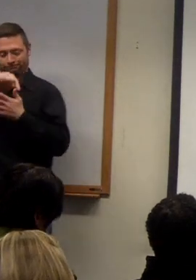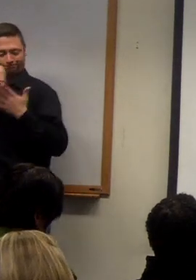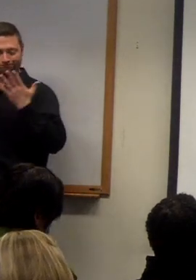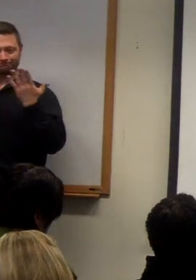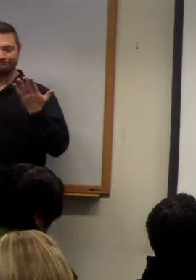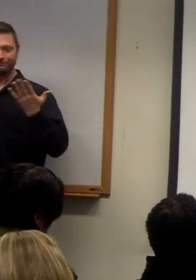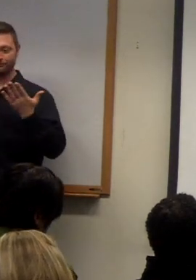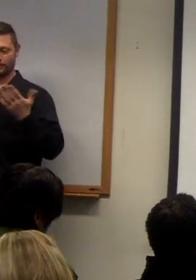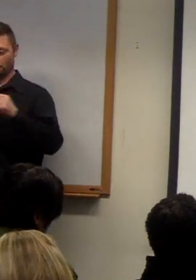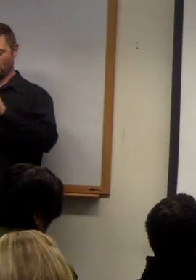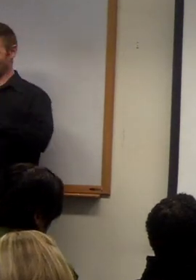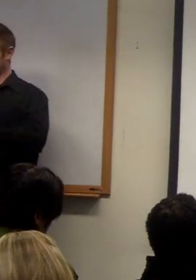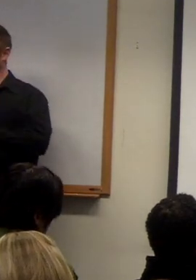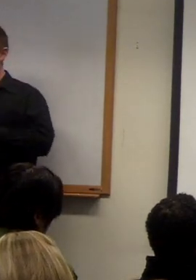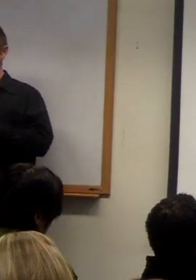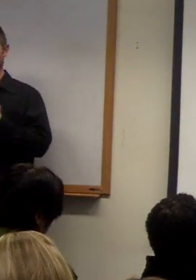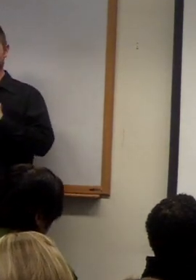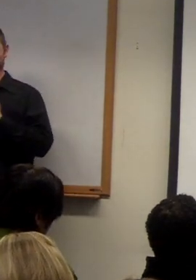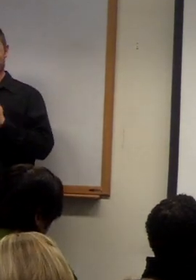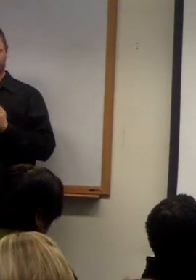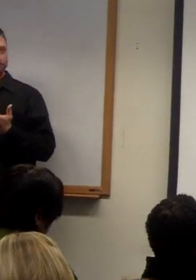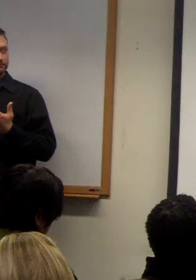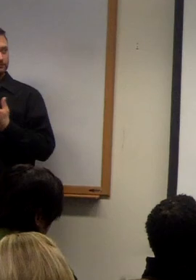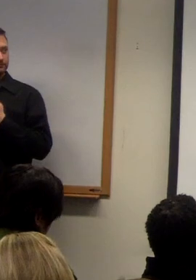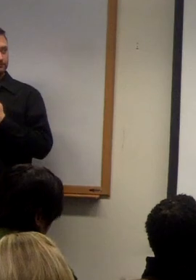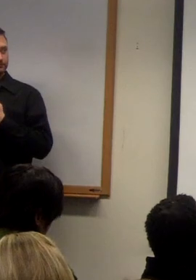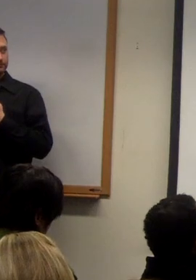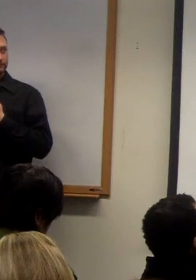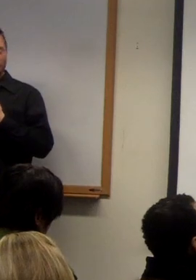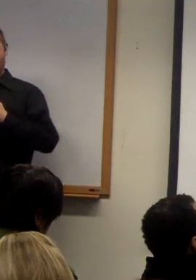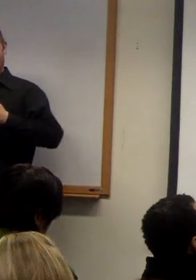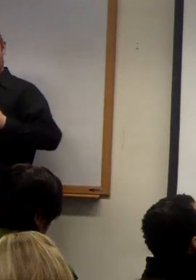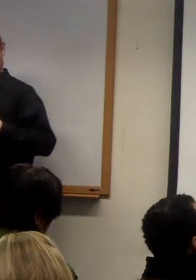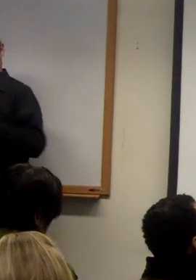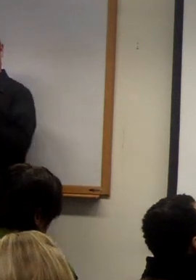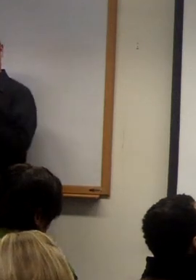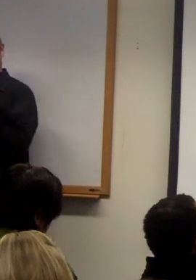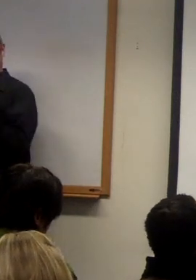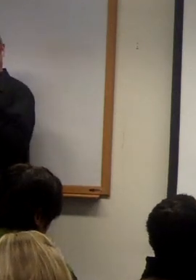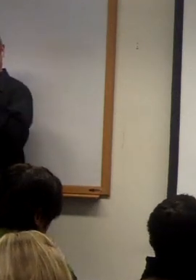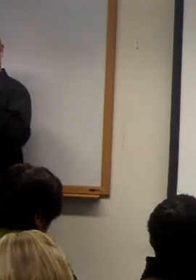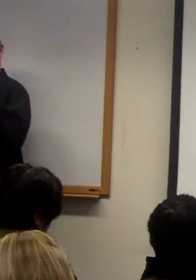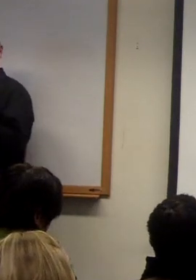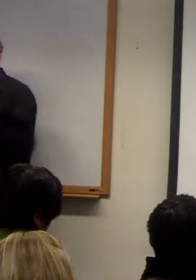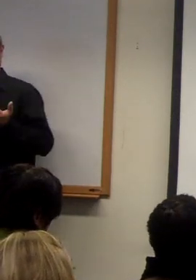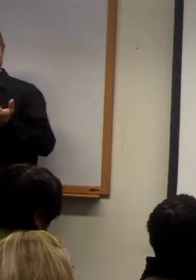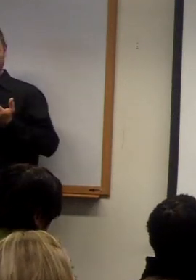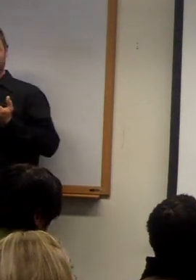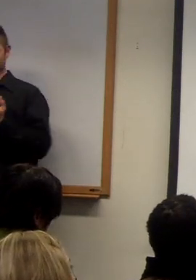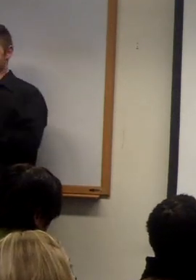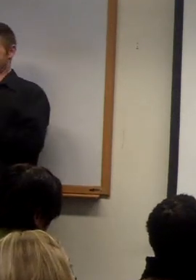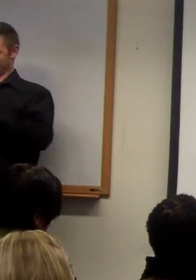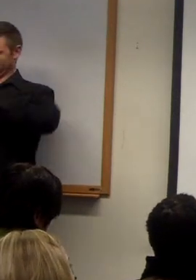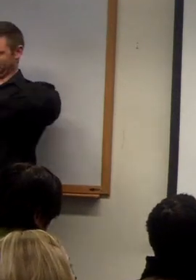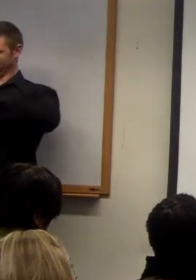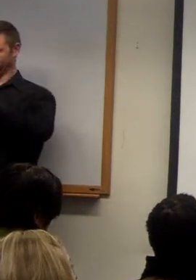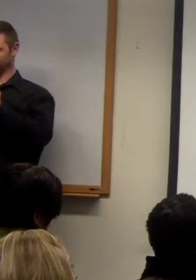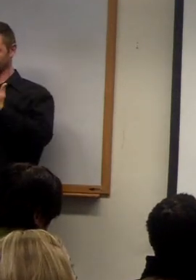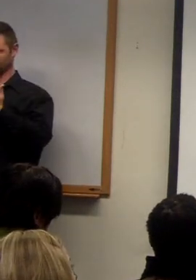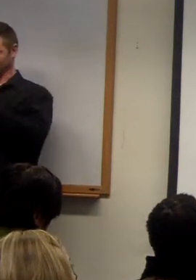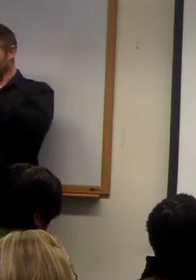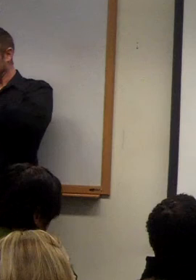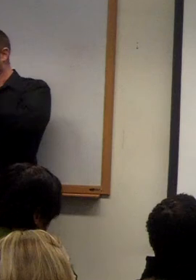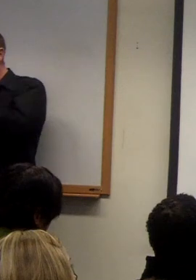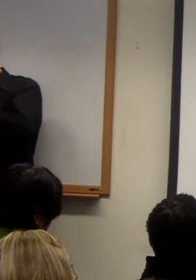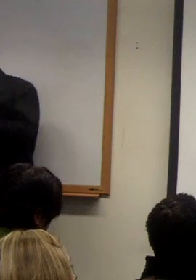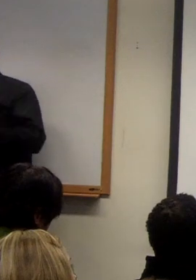and what it can tell us about what's happening now. You know, that this place gave me the literacy to be able to take a look at these crumbling structures and realize